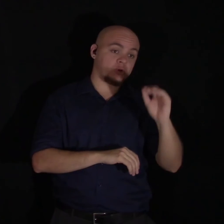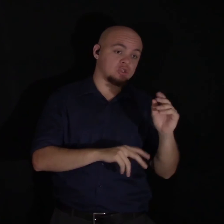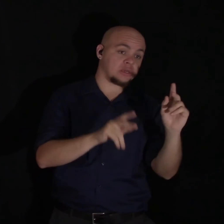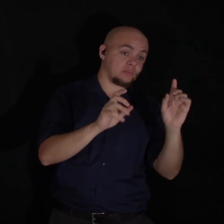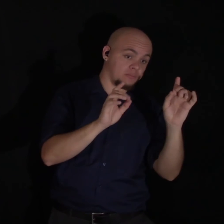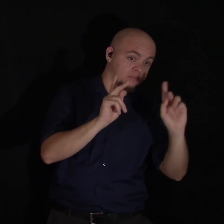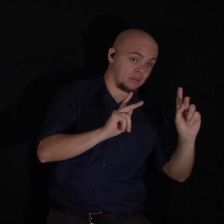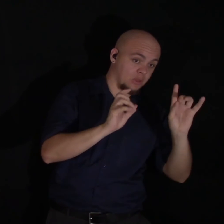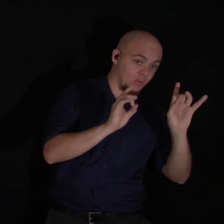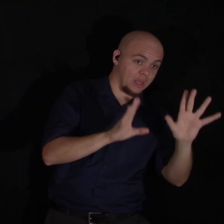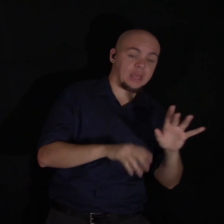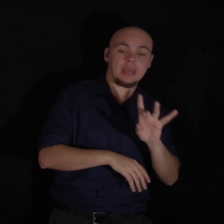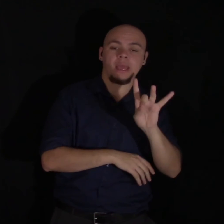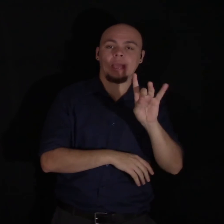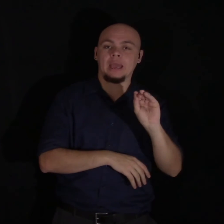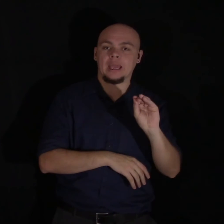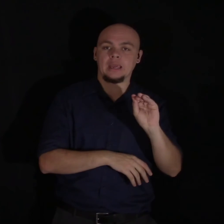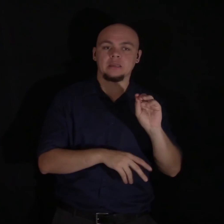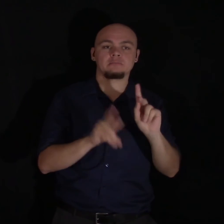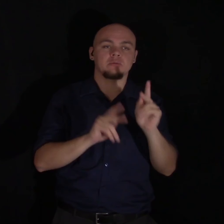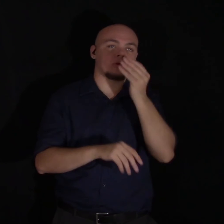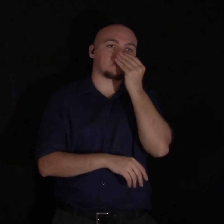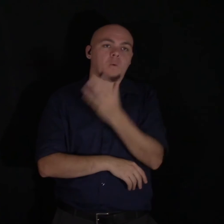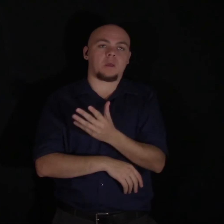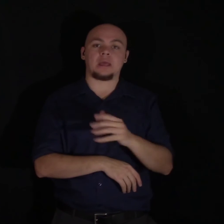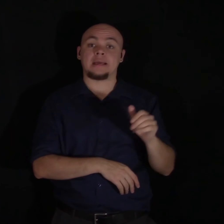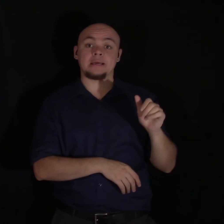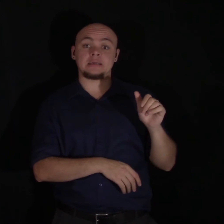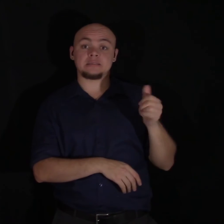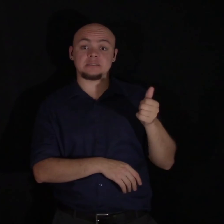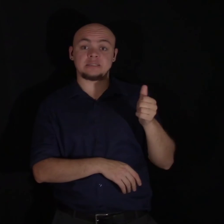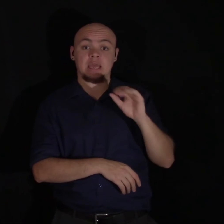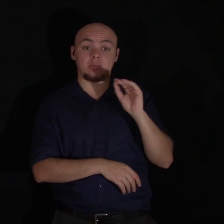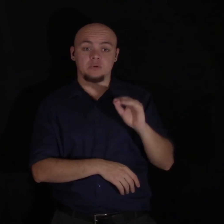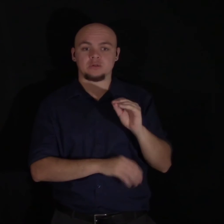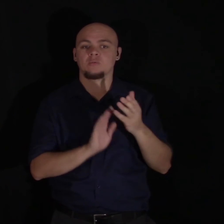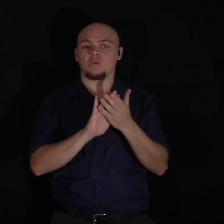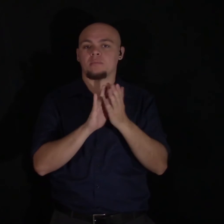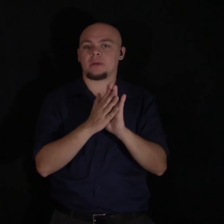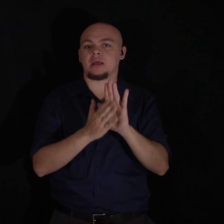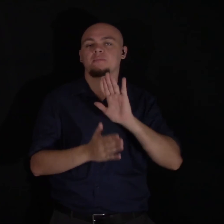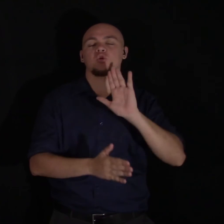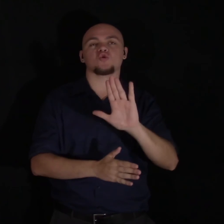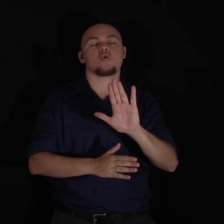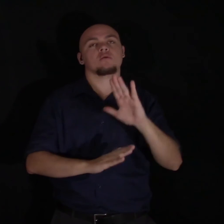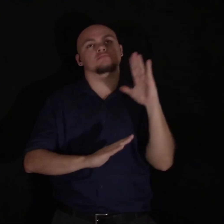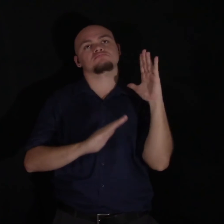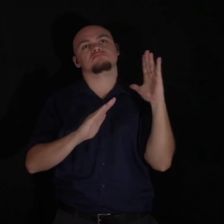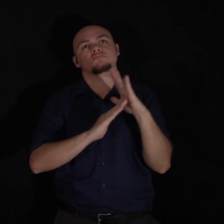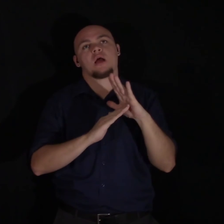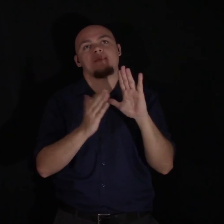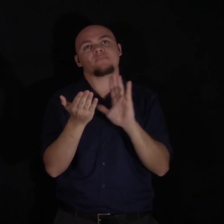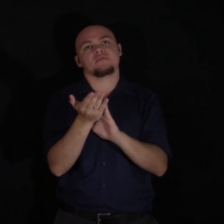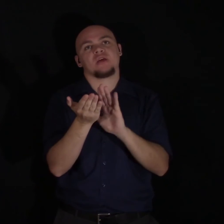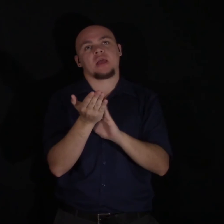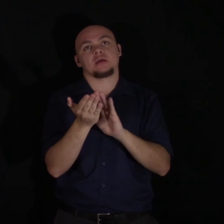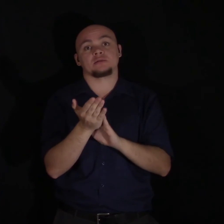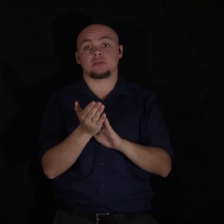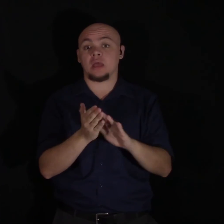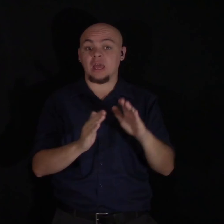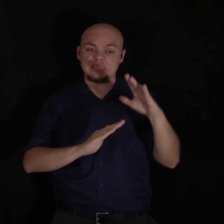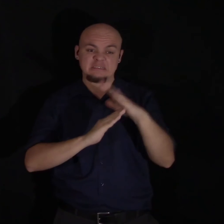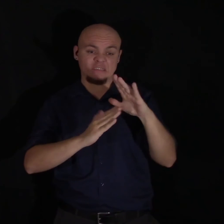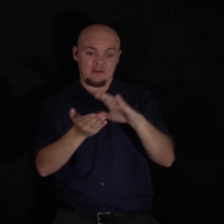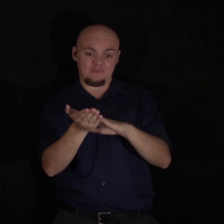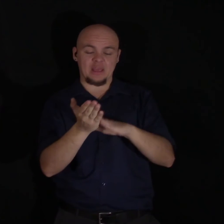it, 80% will be indifferent, and 10% will be your raving fans. And raving fans are